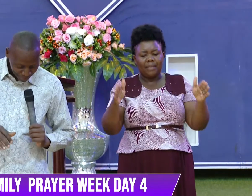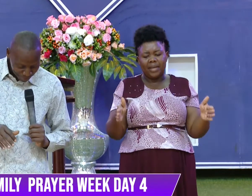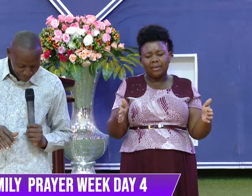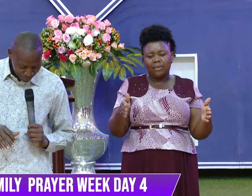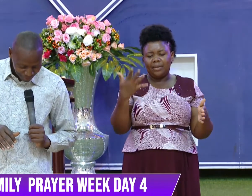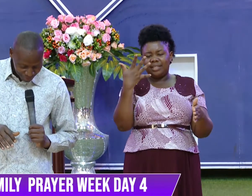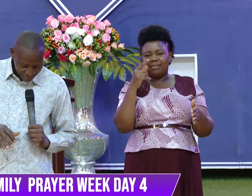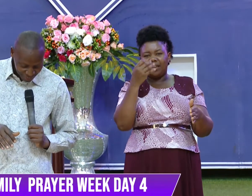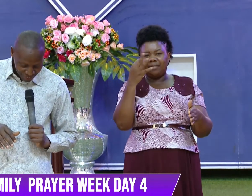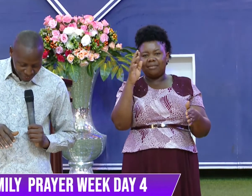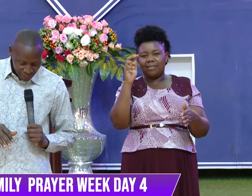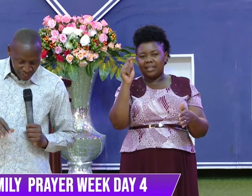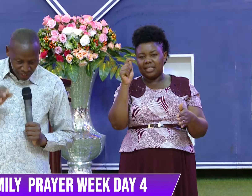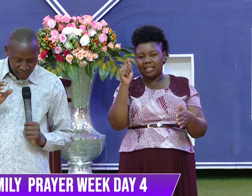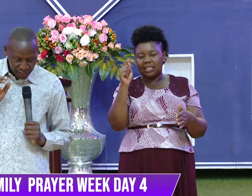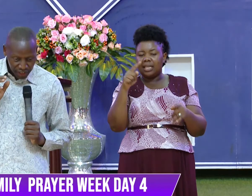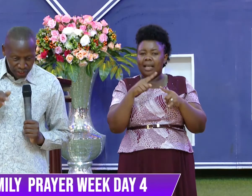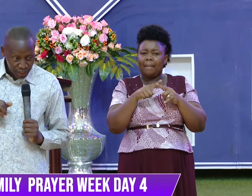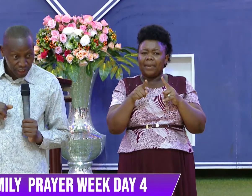My bed was a 5x6.